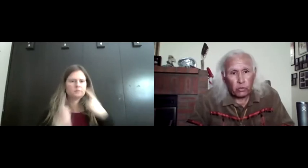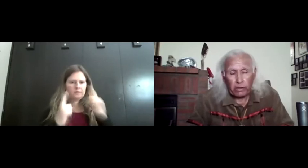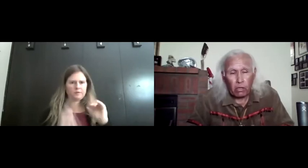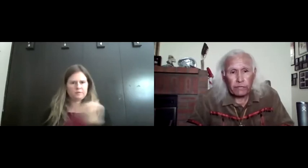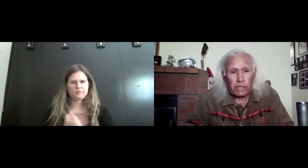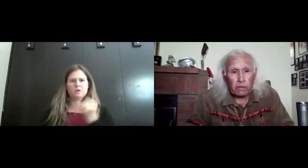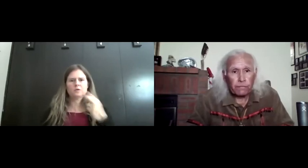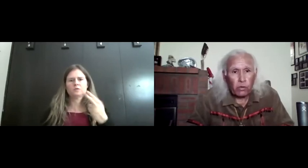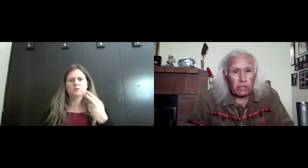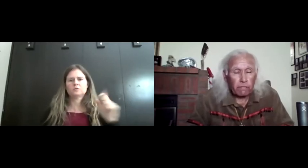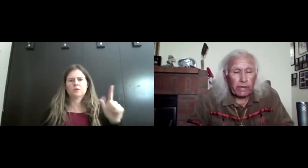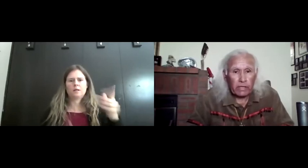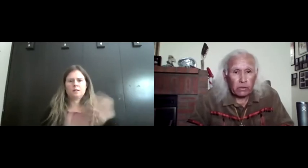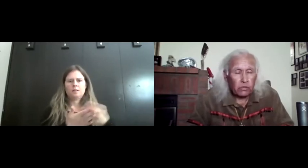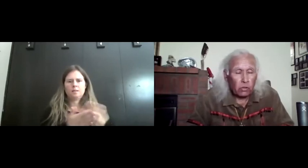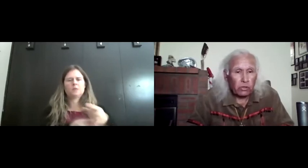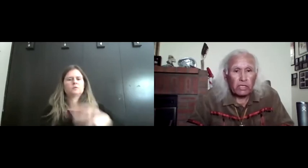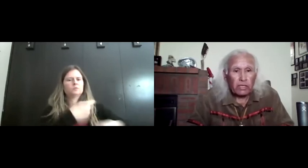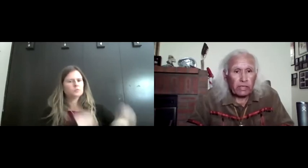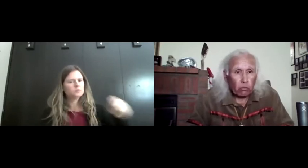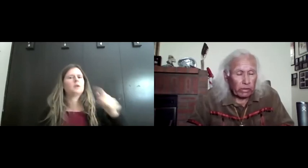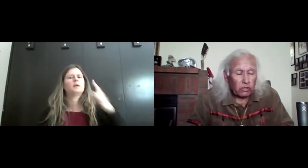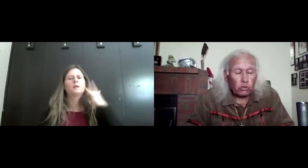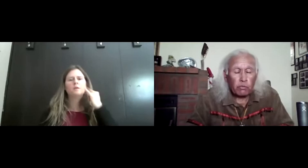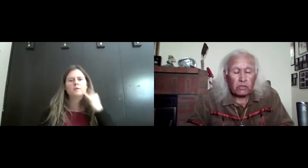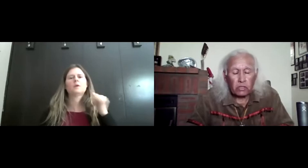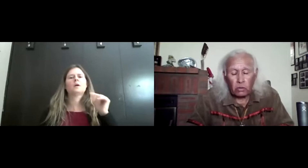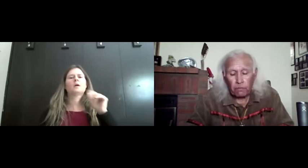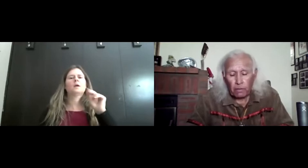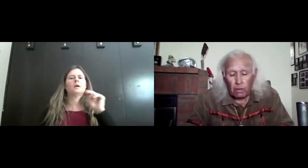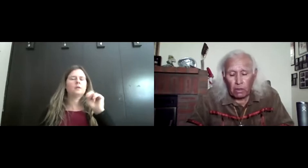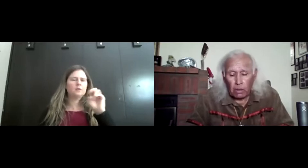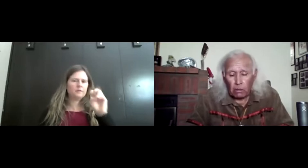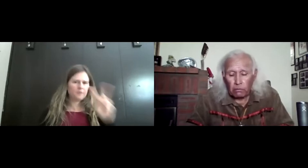traded throughout all of California, Nevada, Arizona, and well into New Mexico.